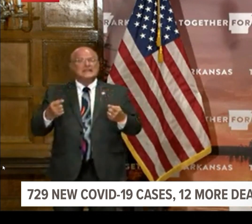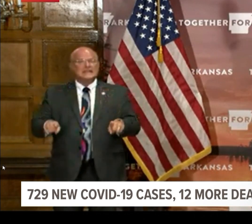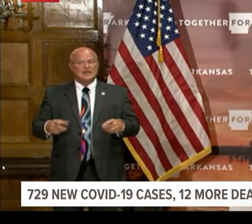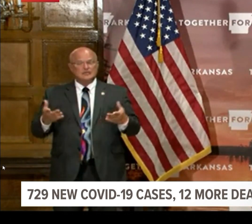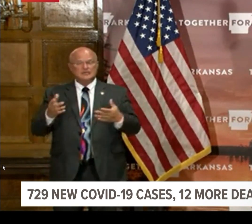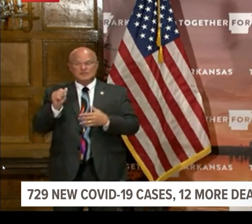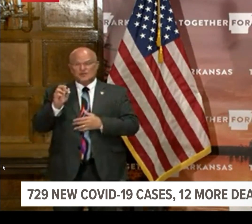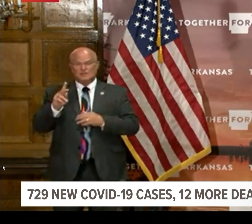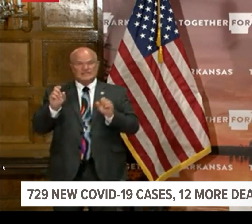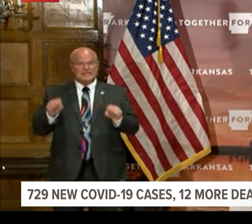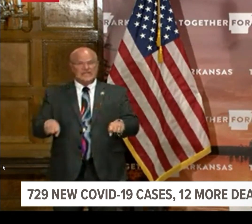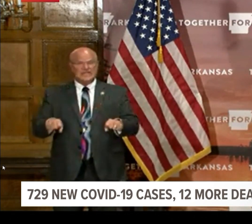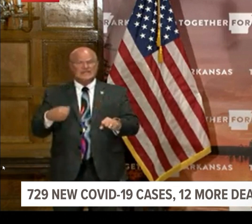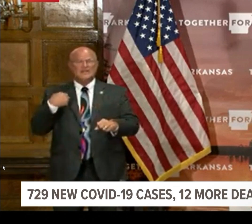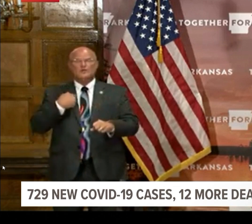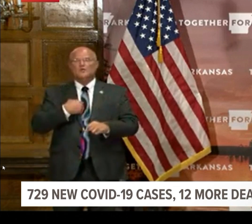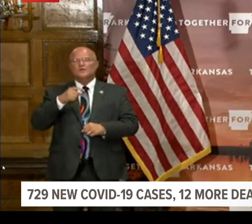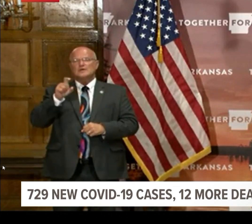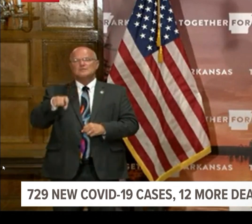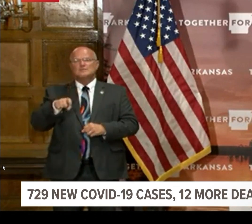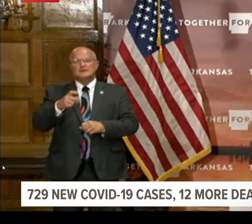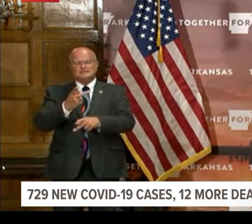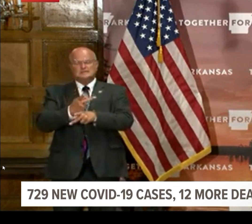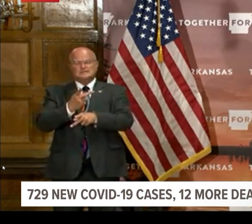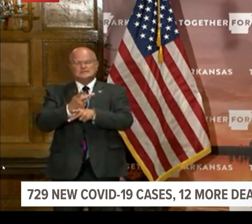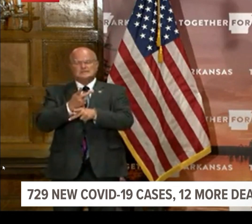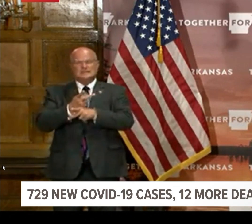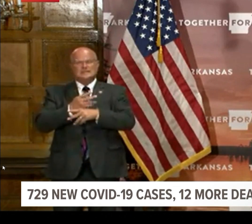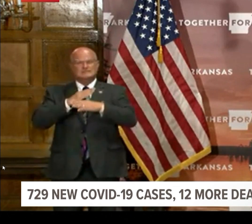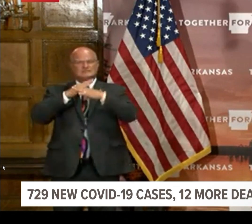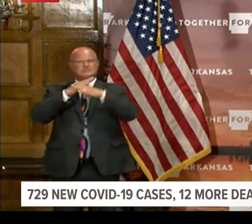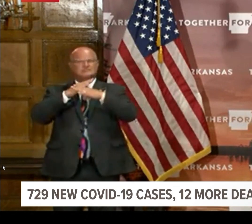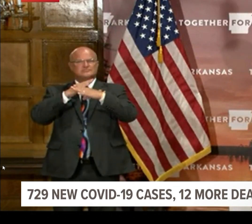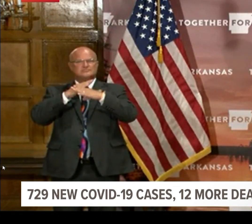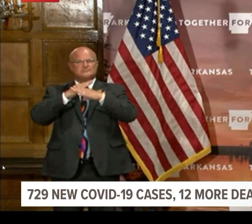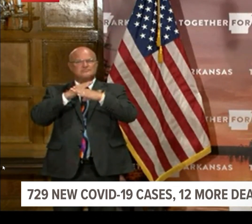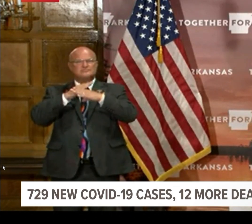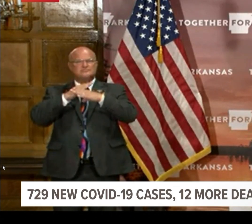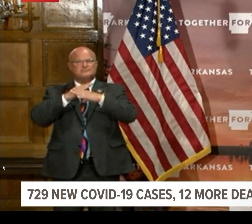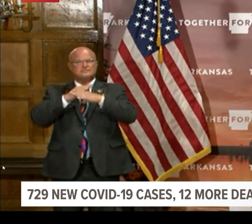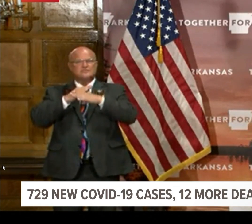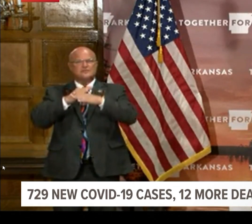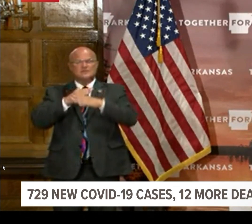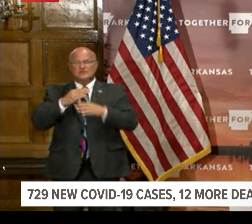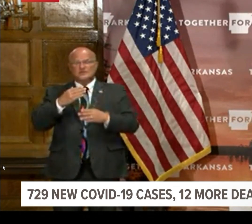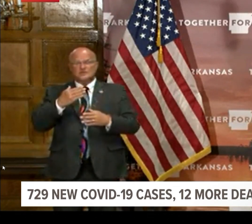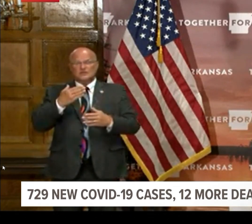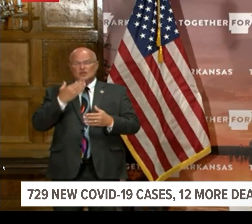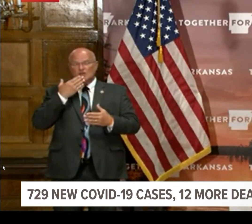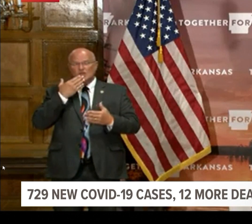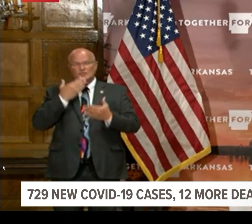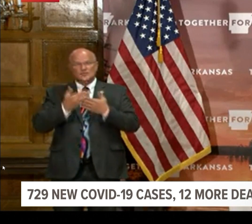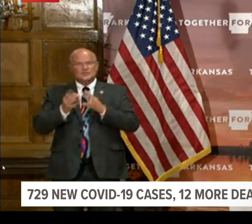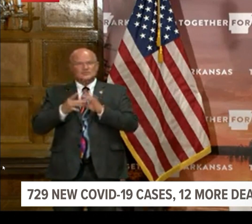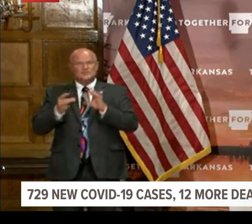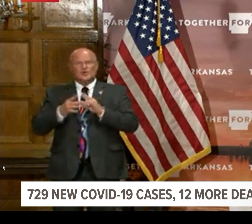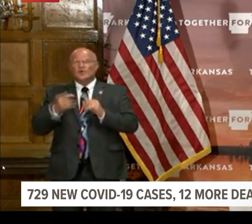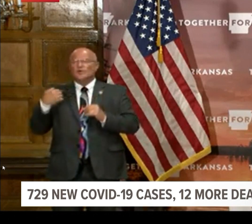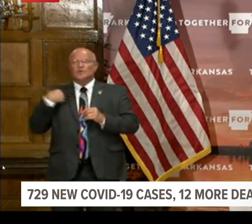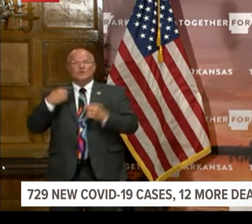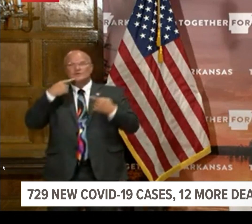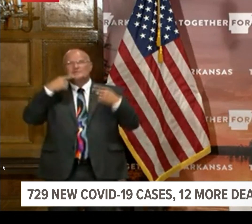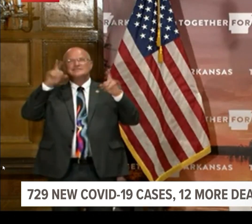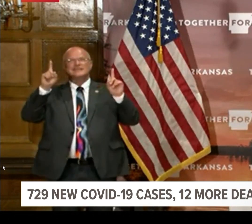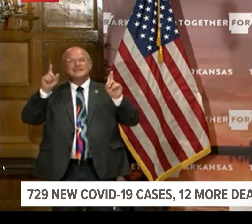in Arkansas, and we have to take every precaution. Wouldn't it be a good story if we can say we were